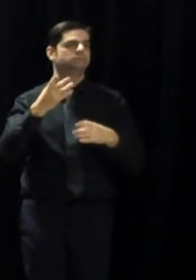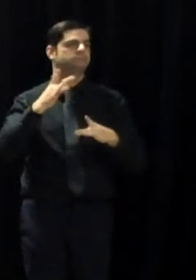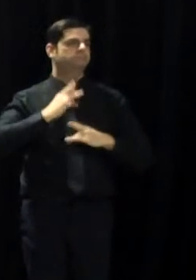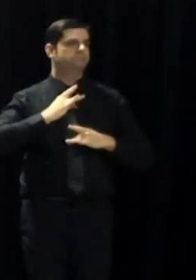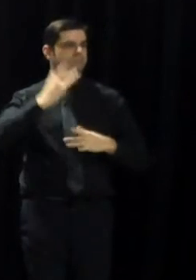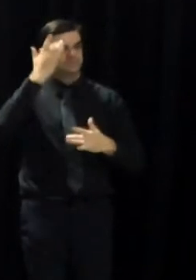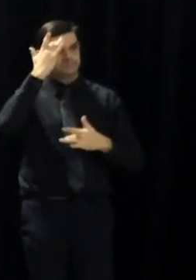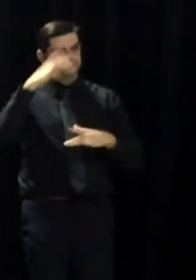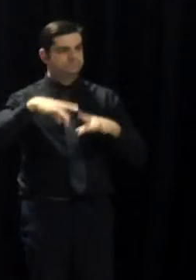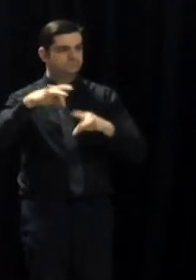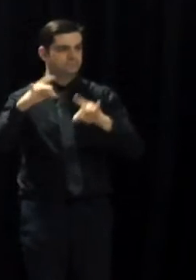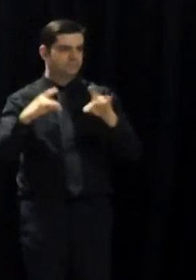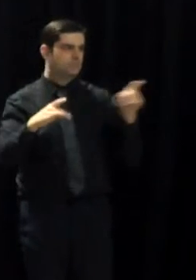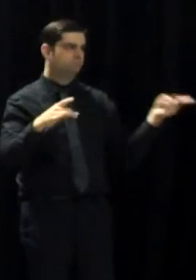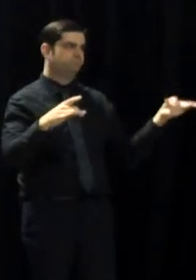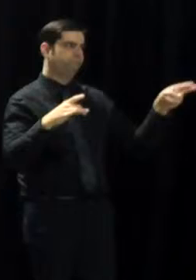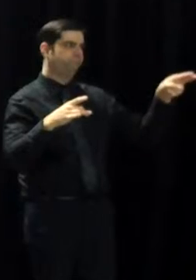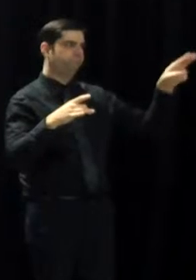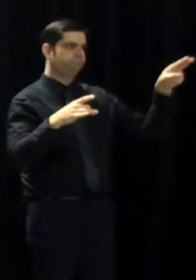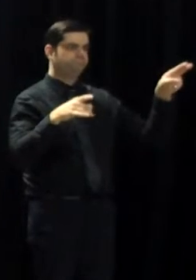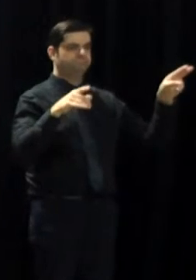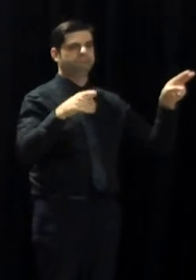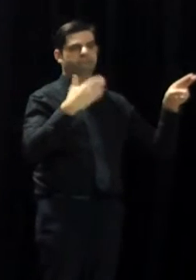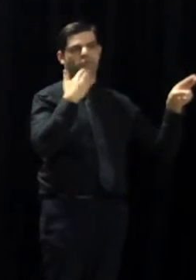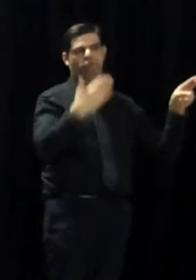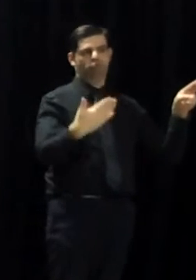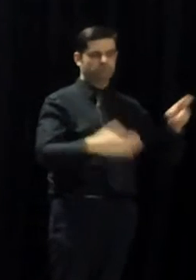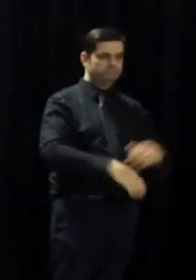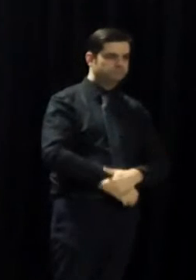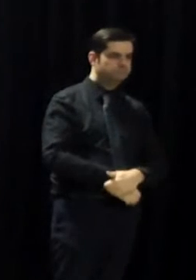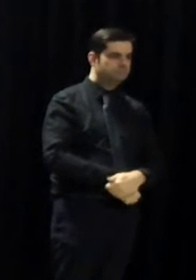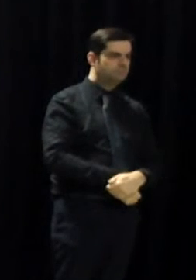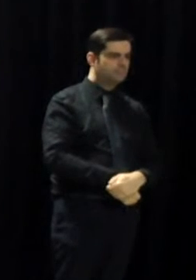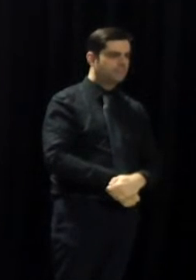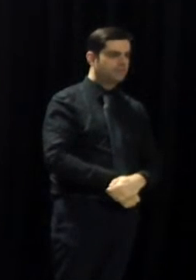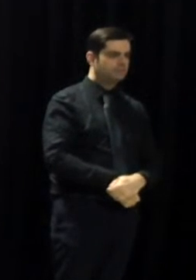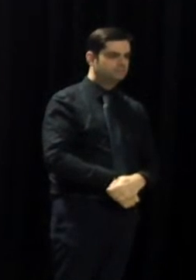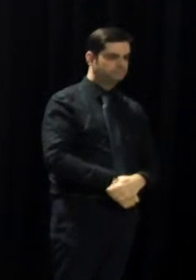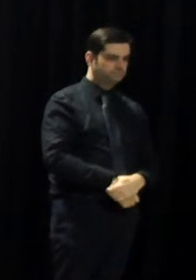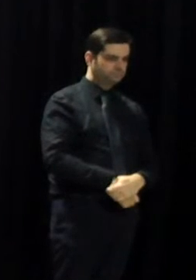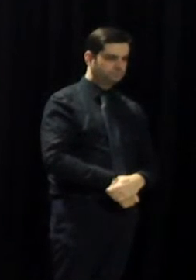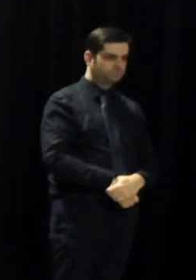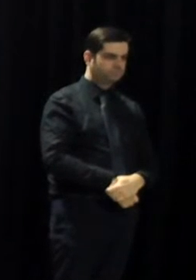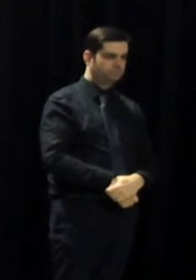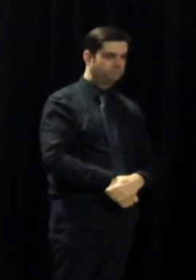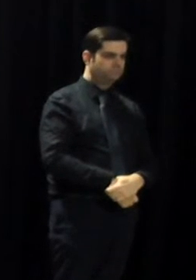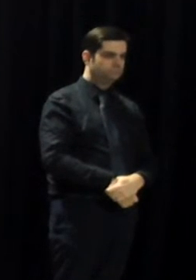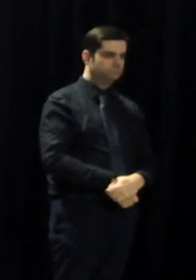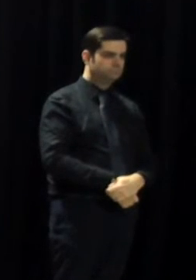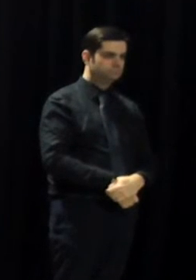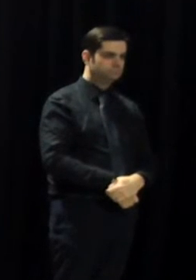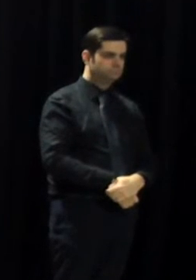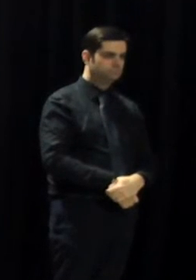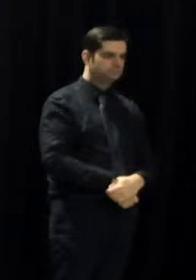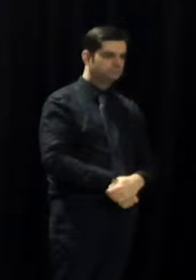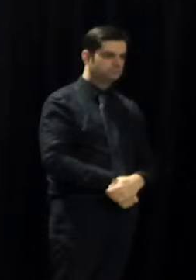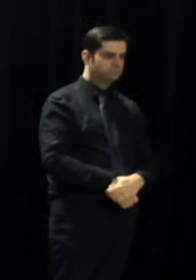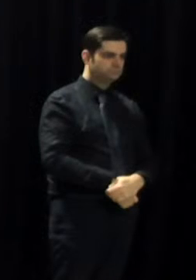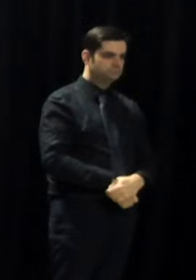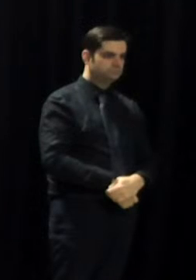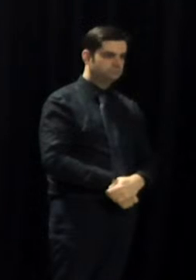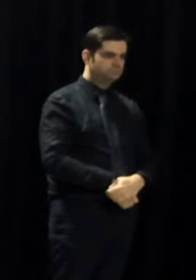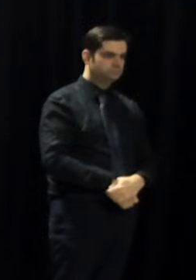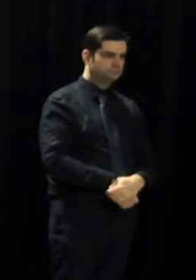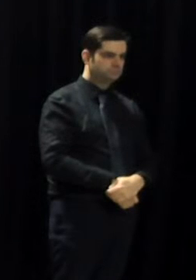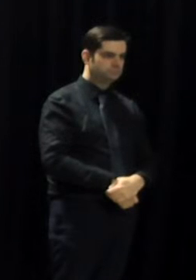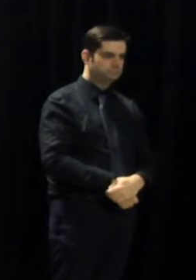and higher deaths. So now's the time to rally on this front, when on the other front